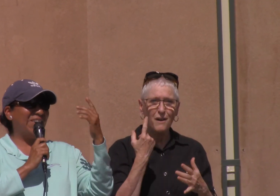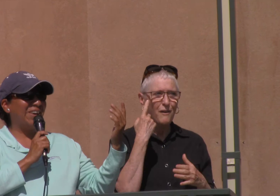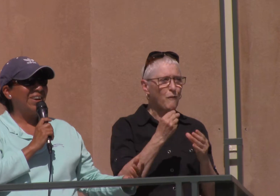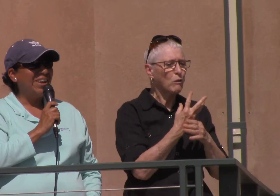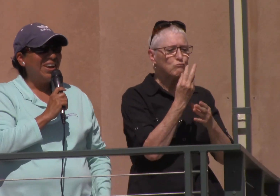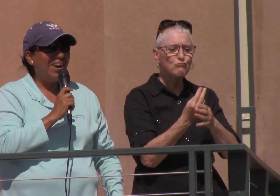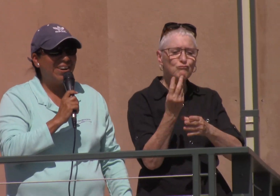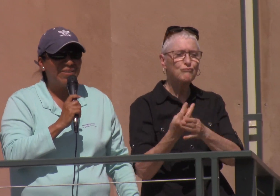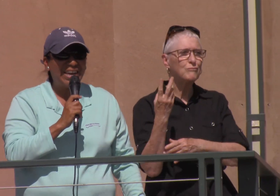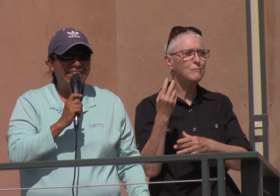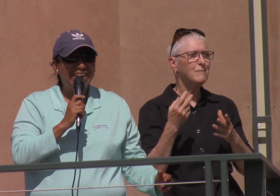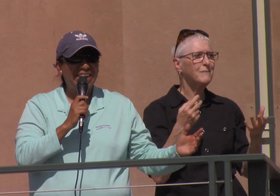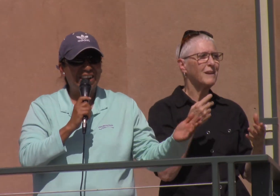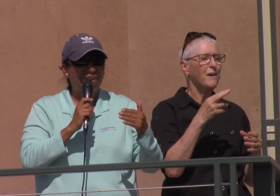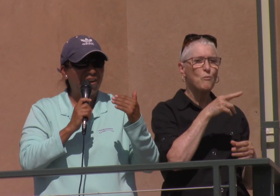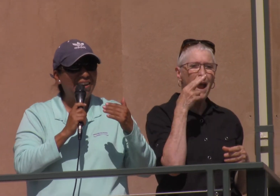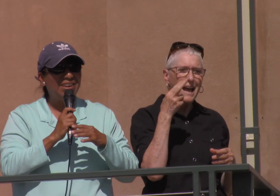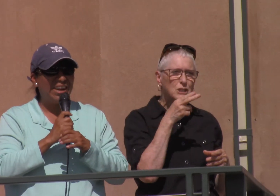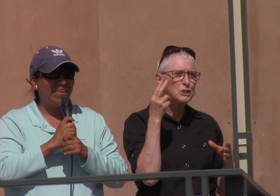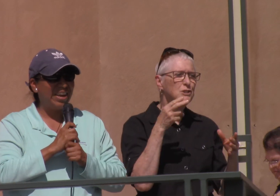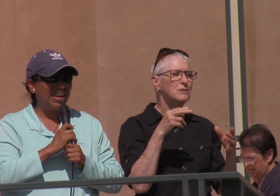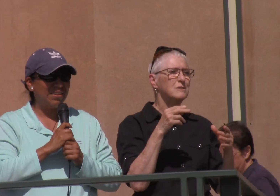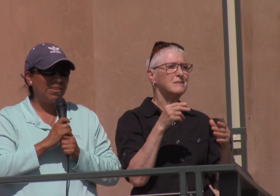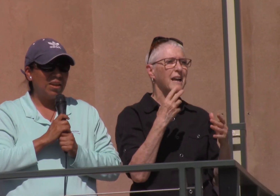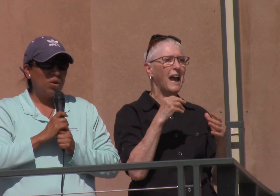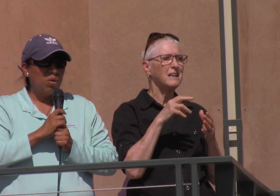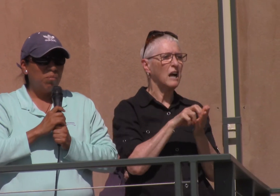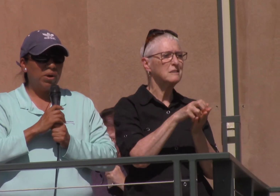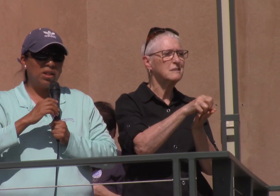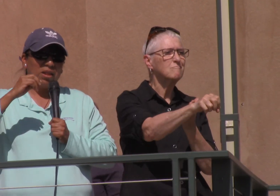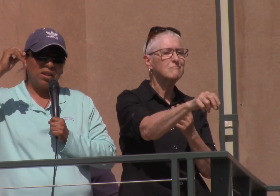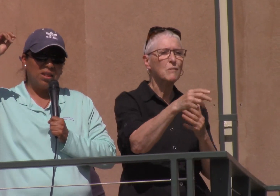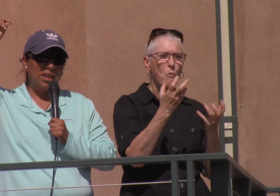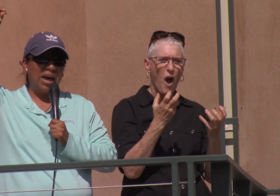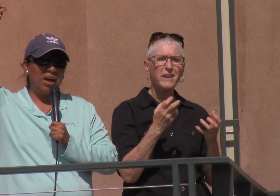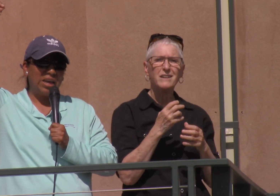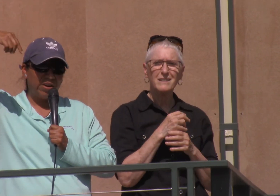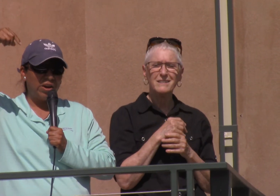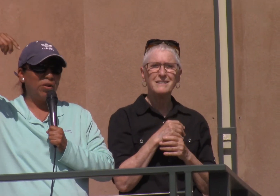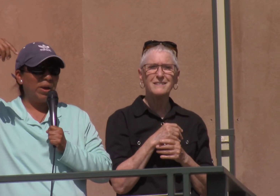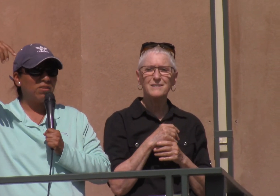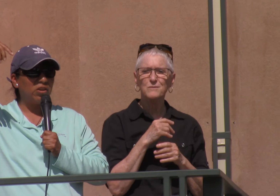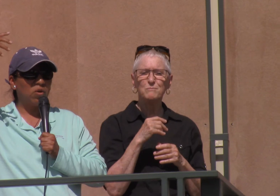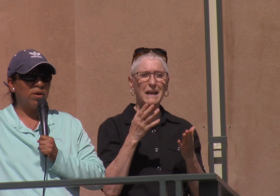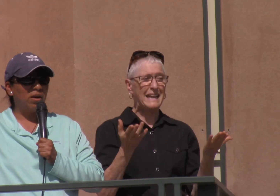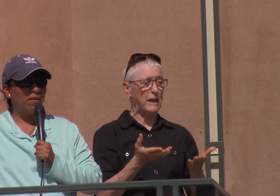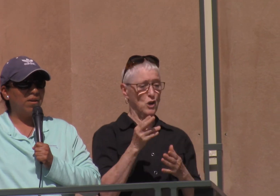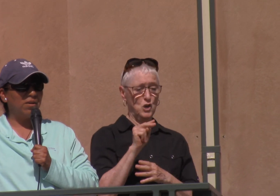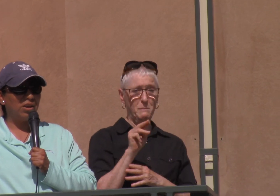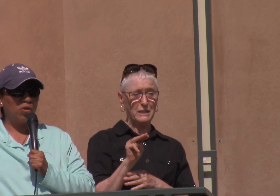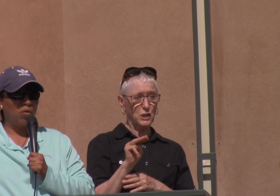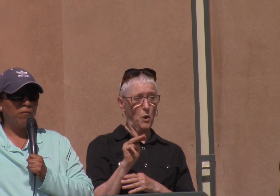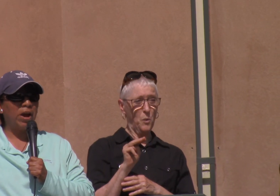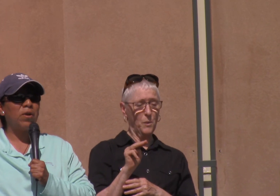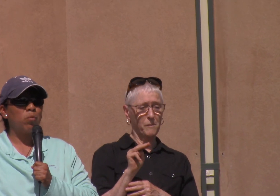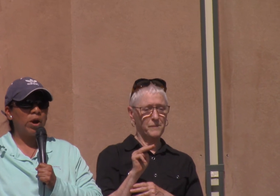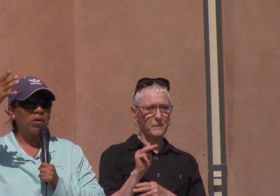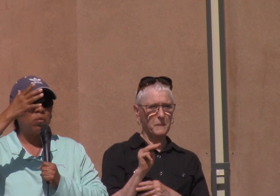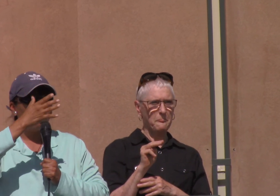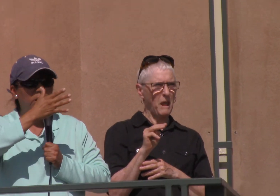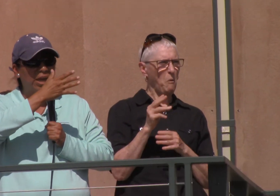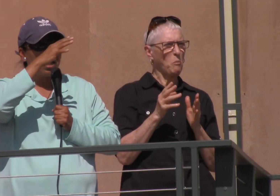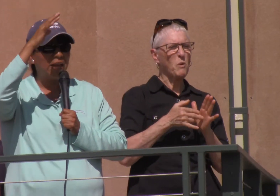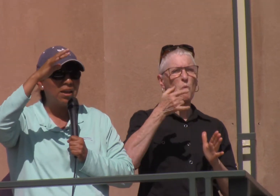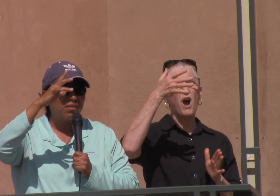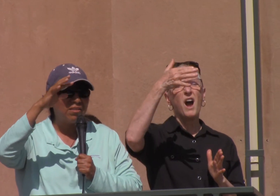crops and our ranching and our grazing areas. But that here in New Mexico, very